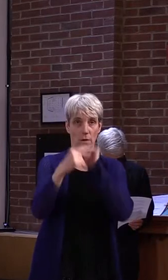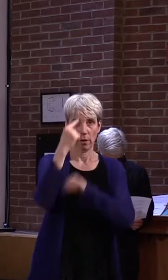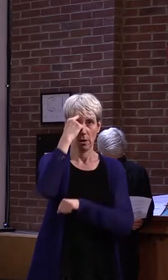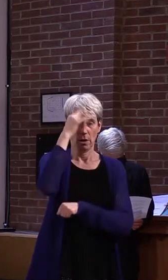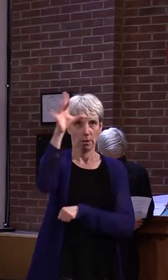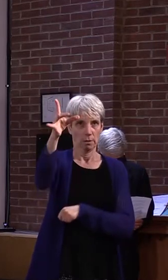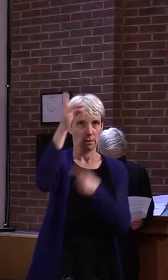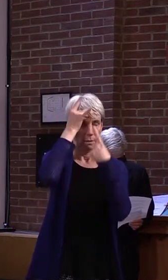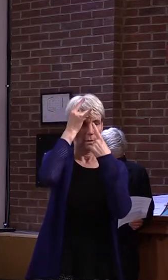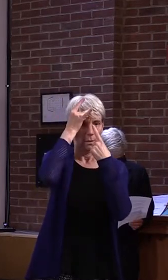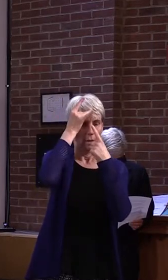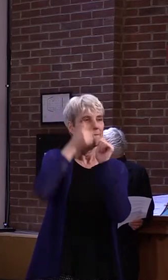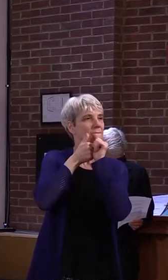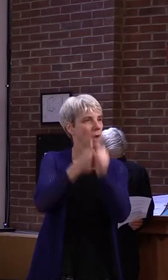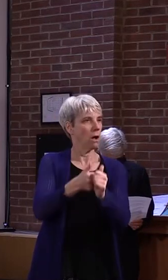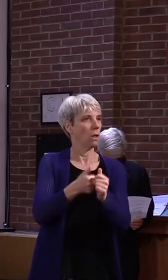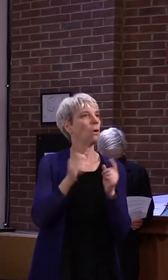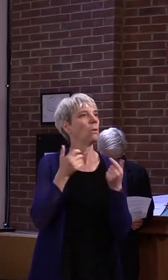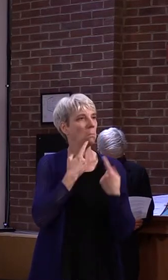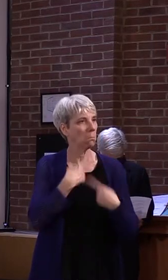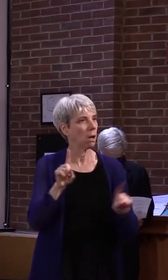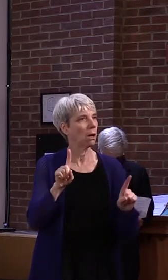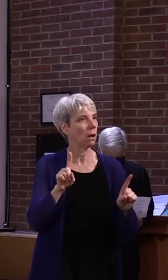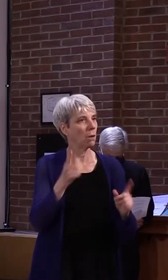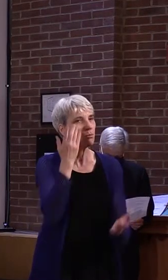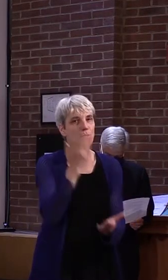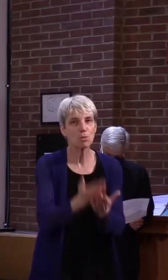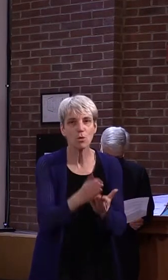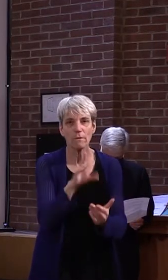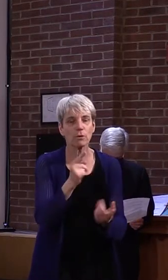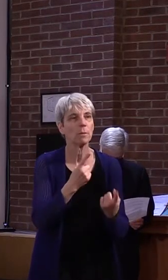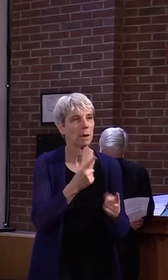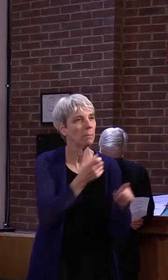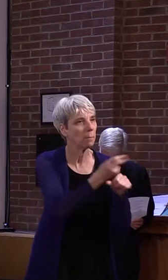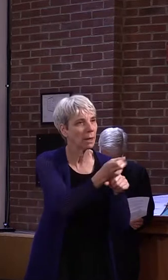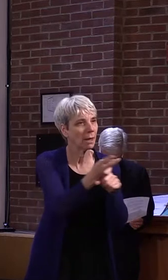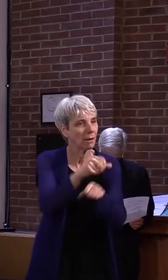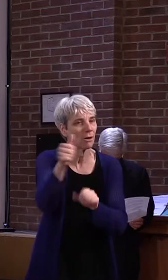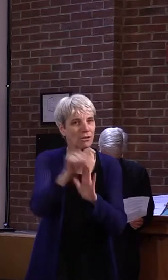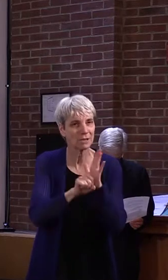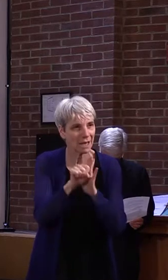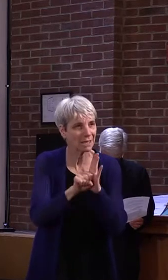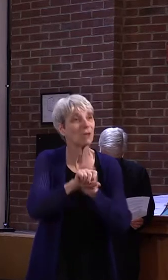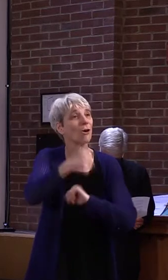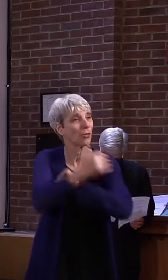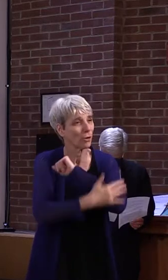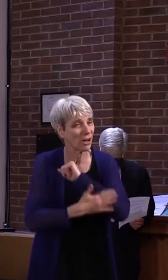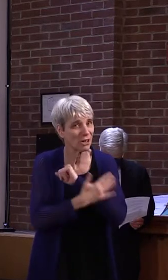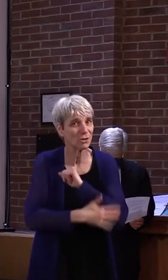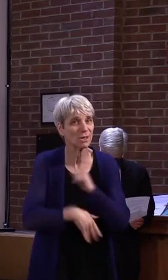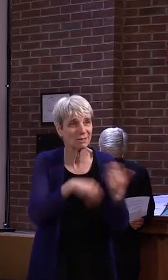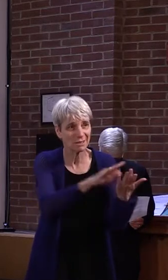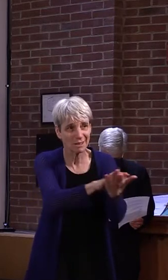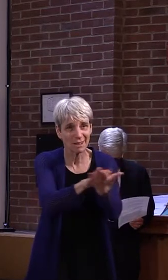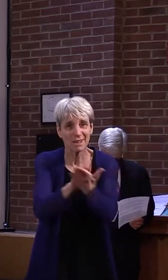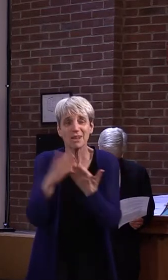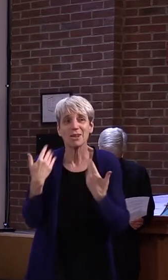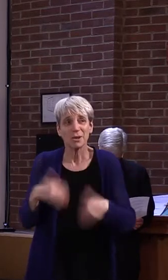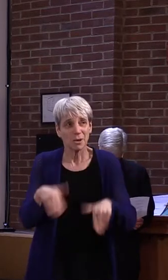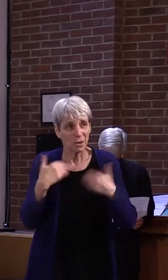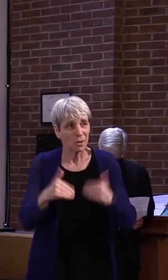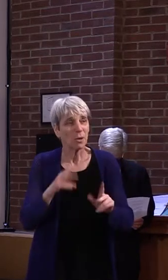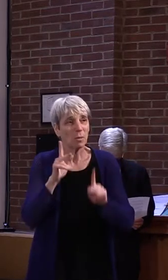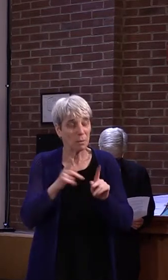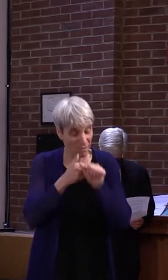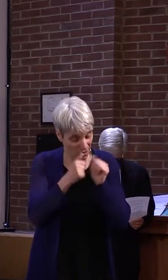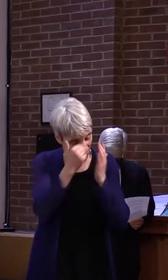why Vermont is doing so much better than many other states and countries. So by taking these actions every single